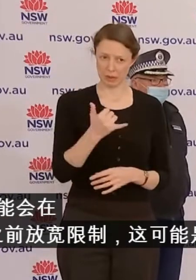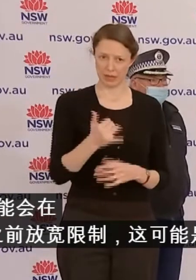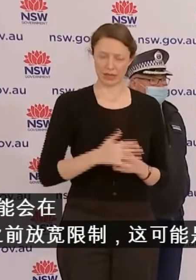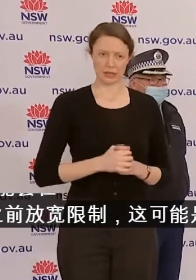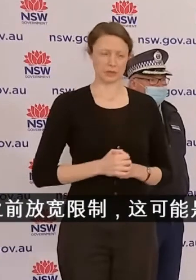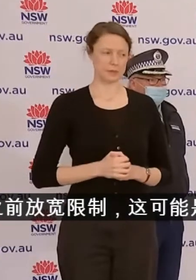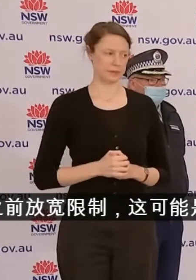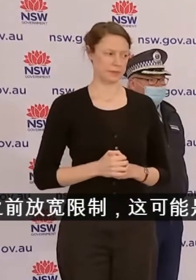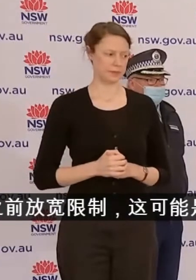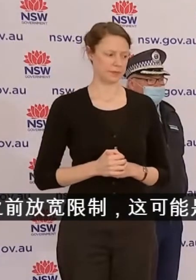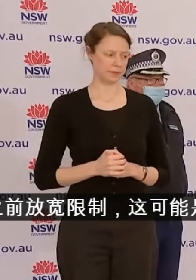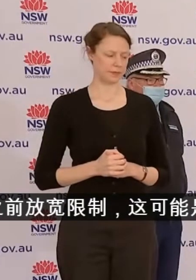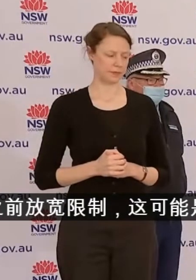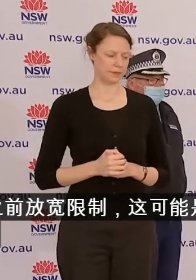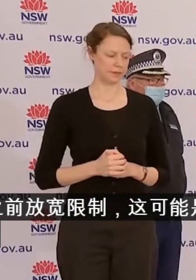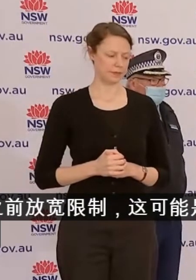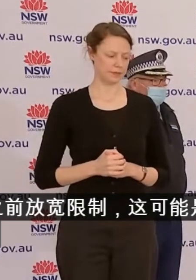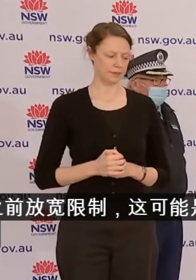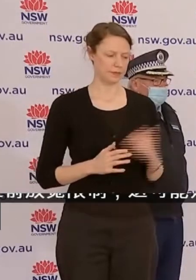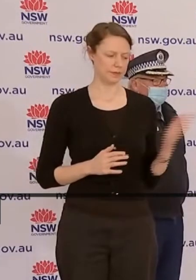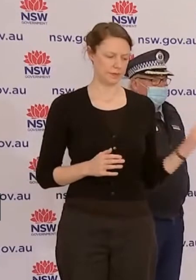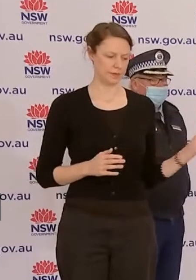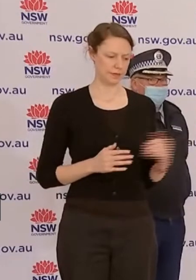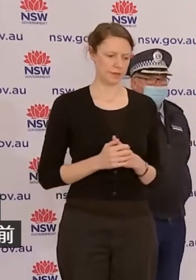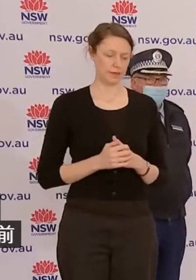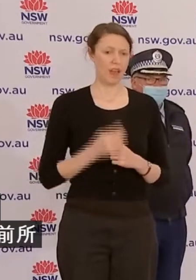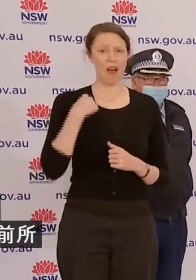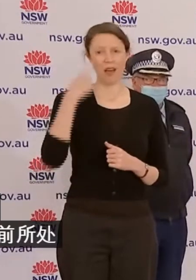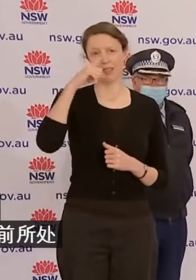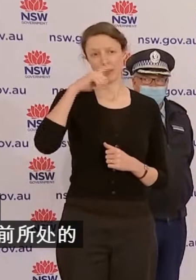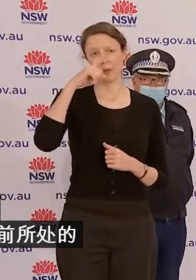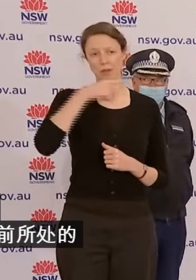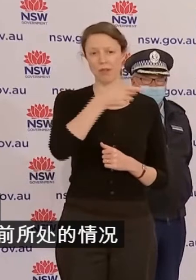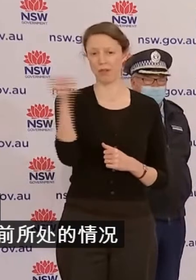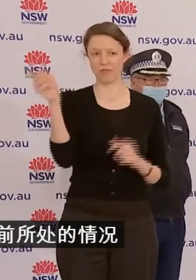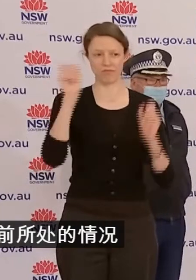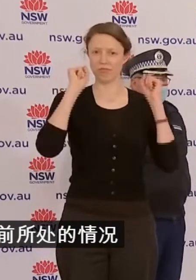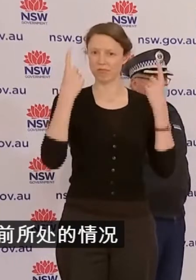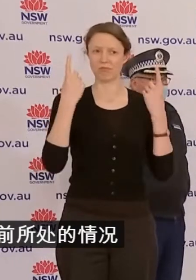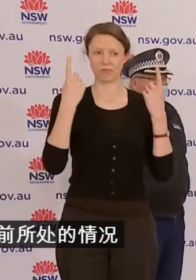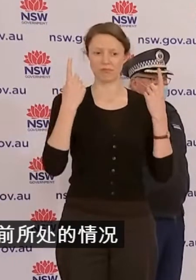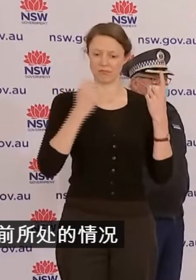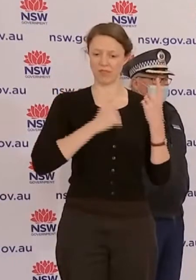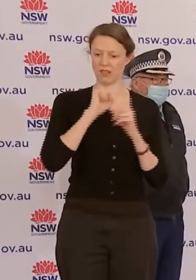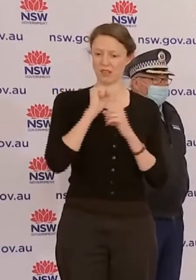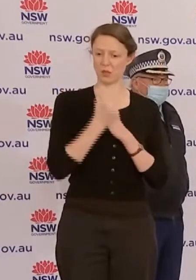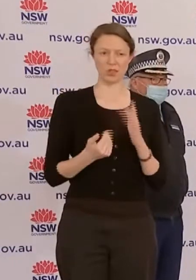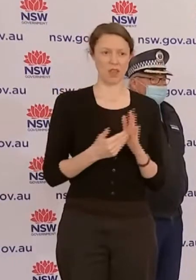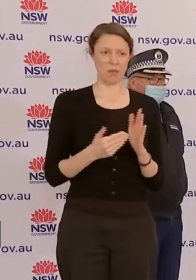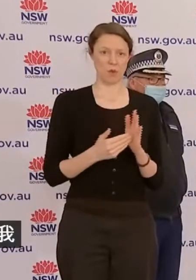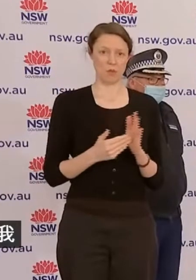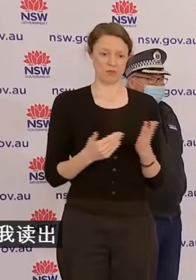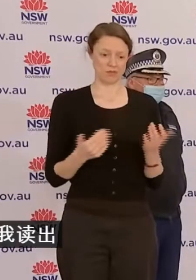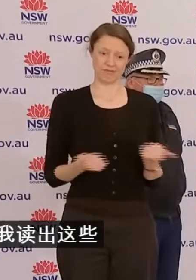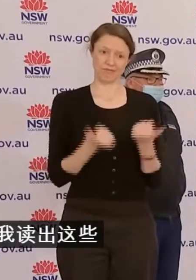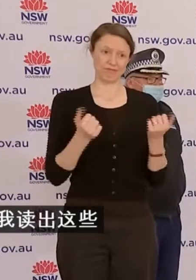of August, as has been indicated. I think the community understands the situation we're currently in, and every day